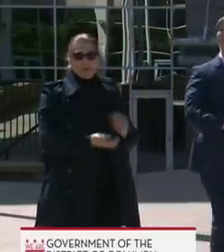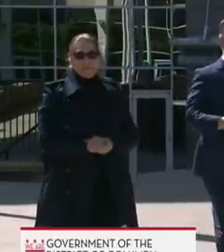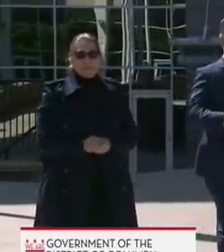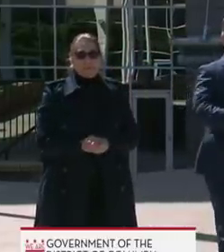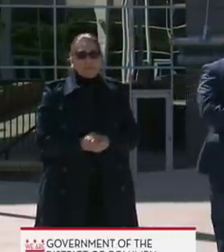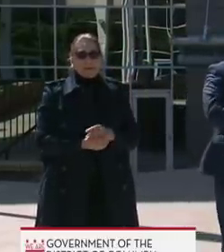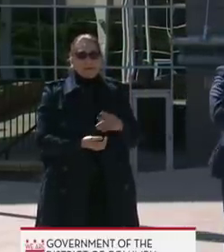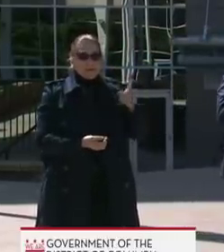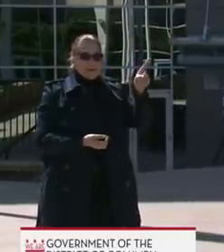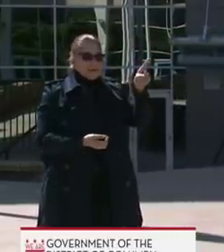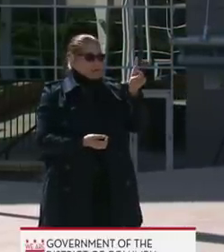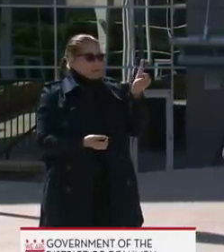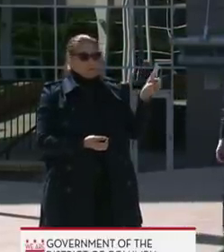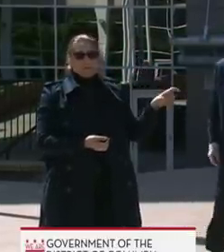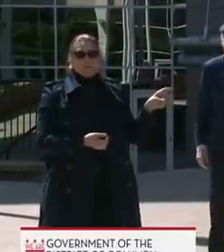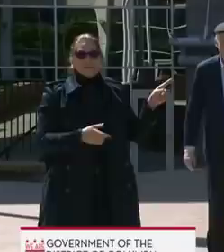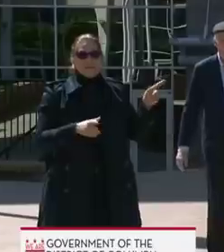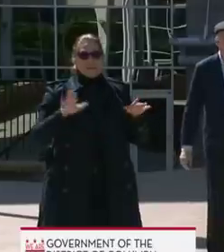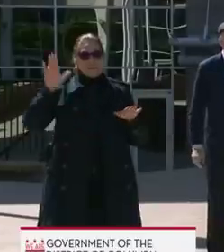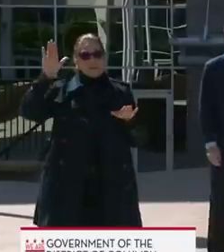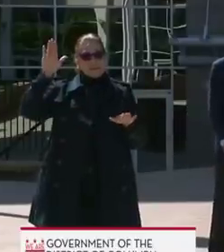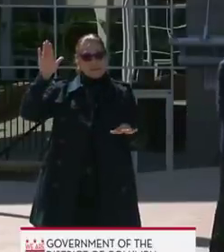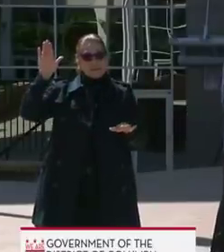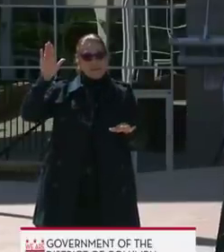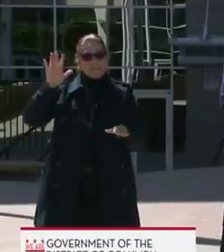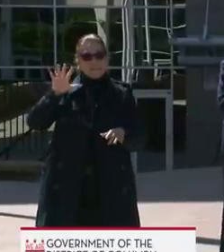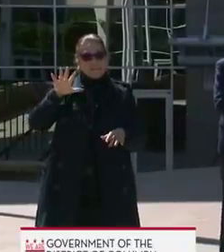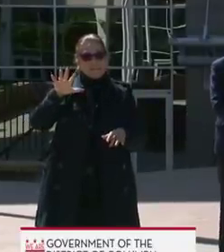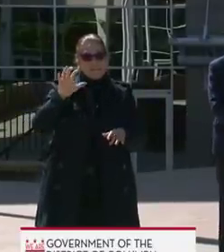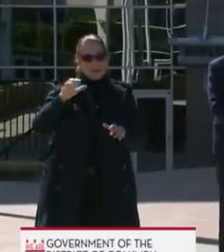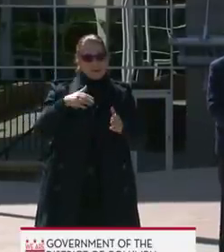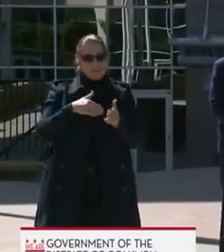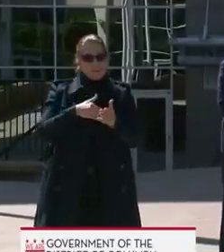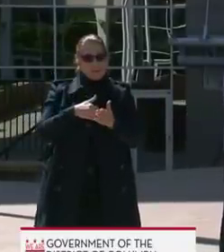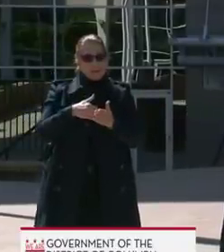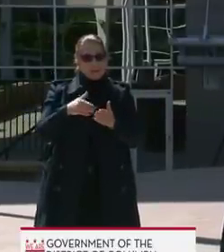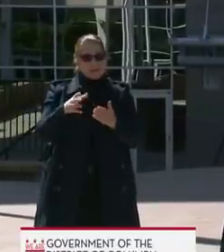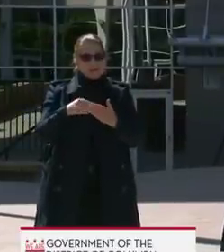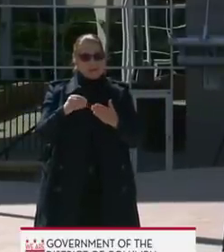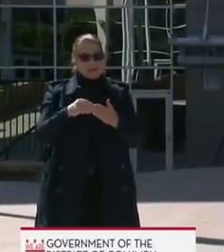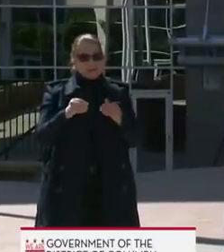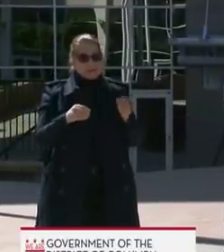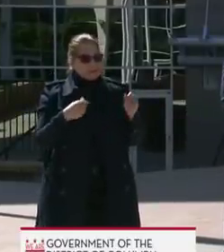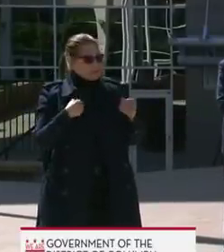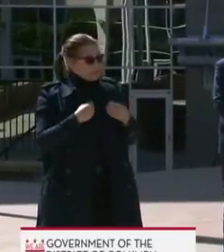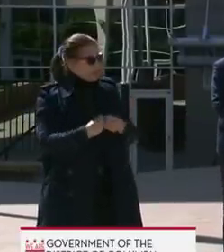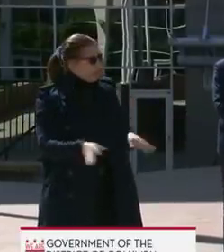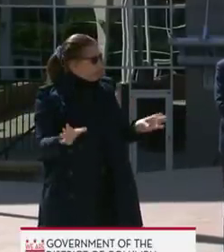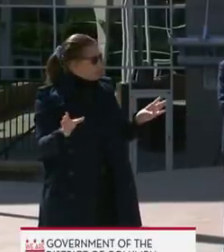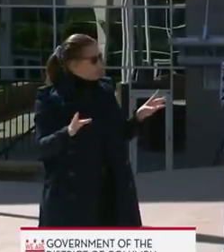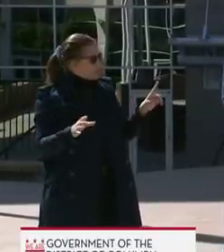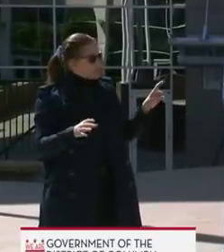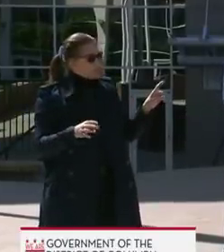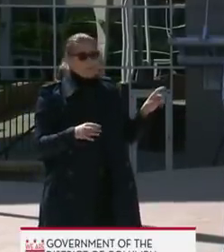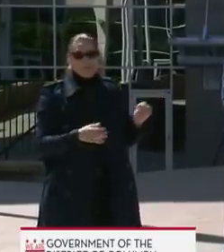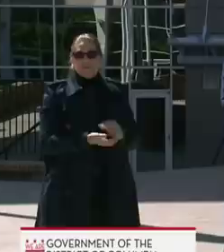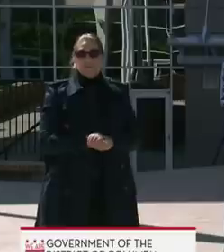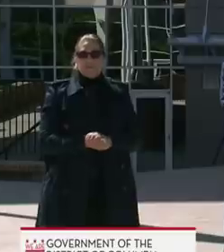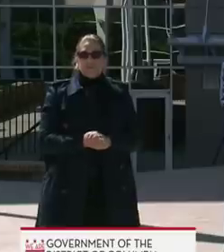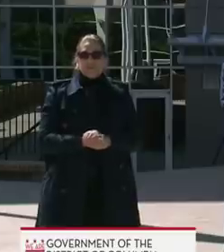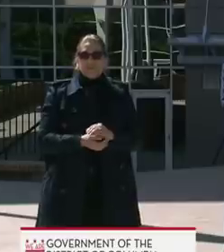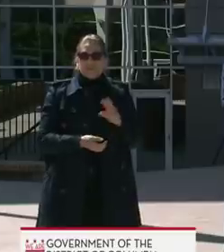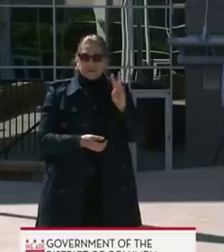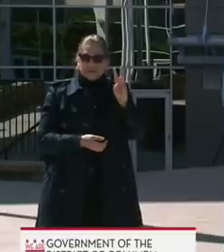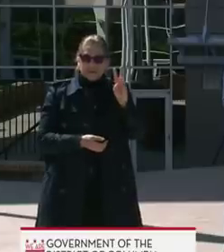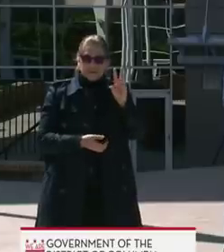$500 million, I guess, 2 or 3 weeks ago, right? That the loss was, and now it's risen to $6. So as we've been looking